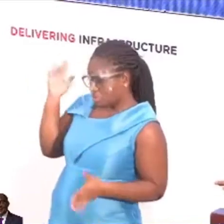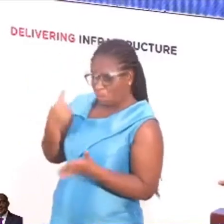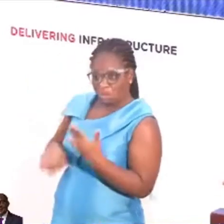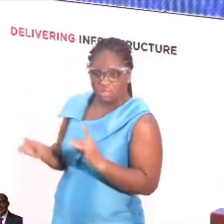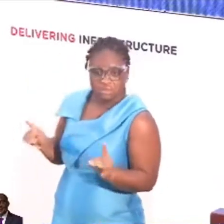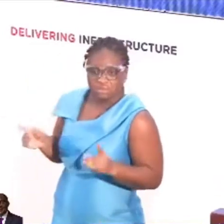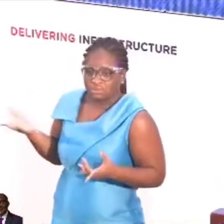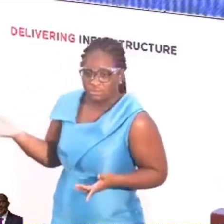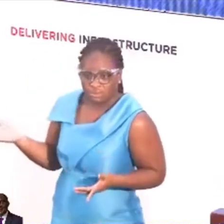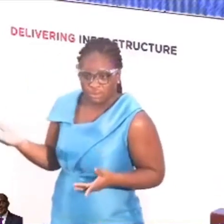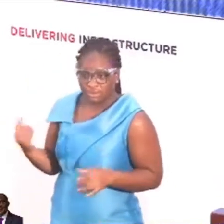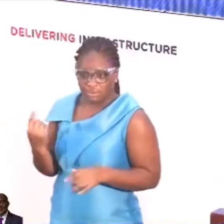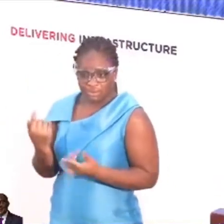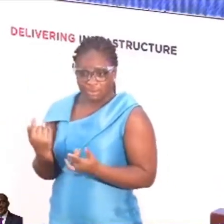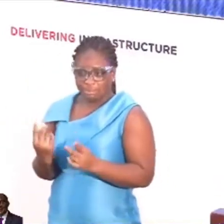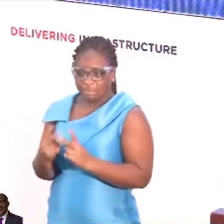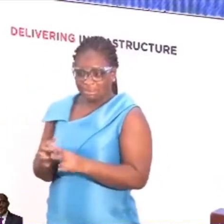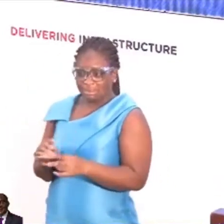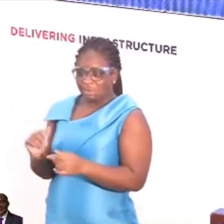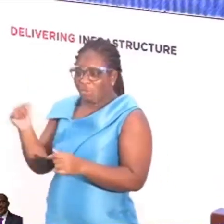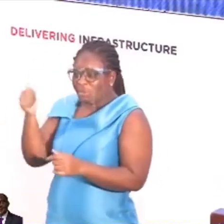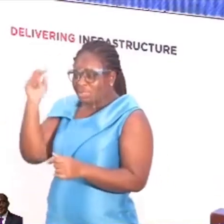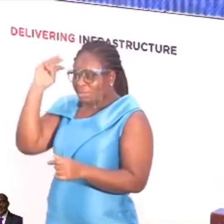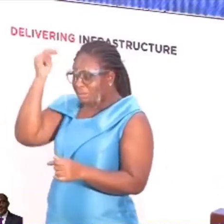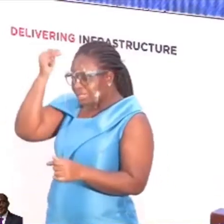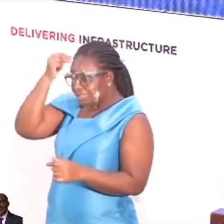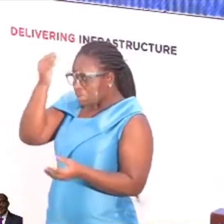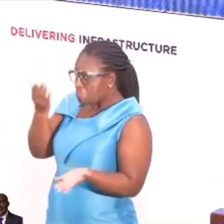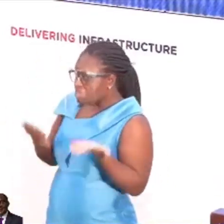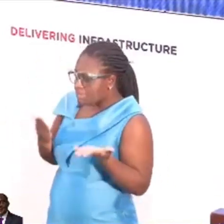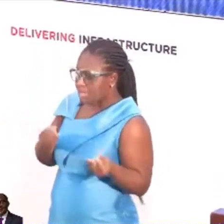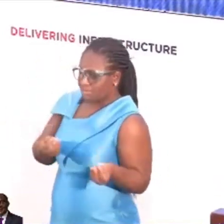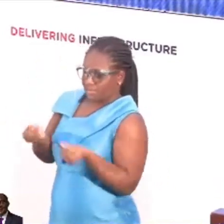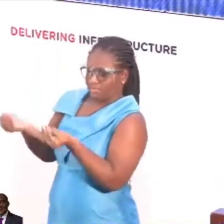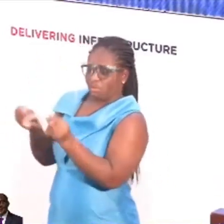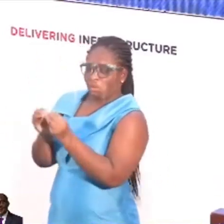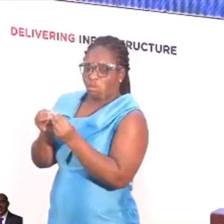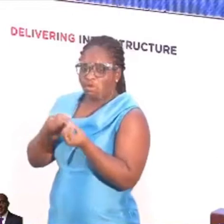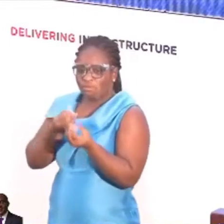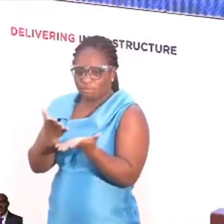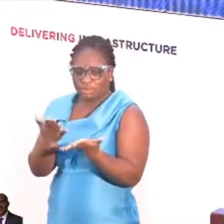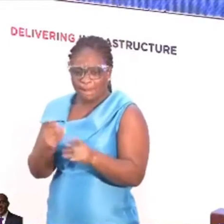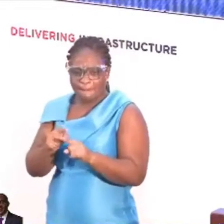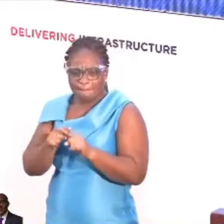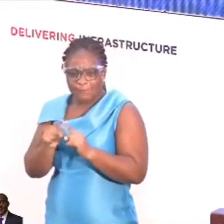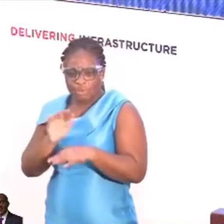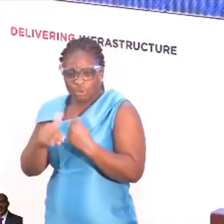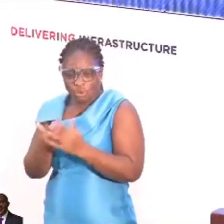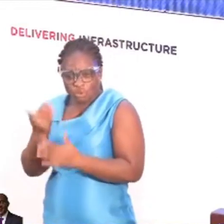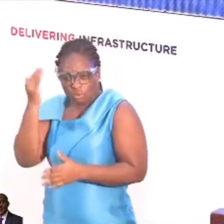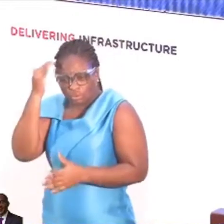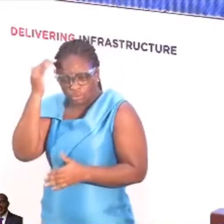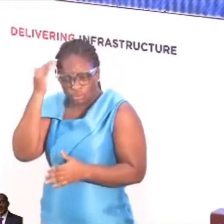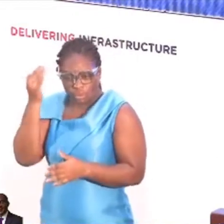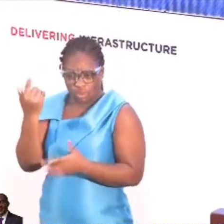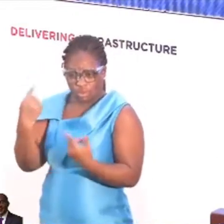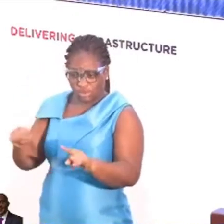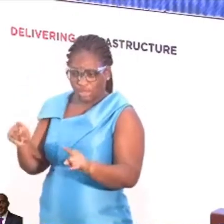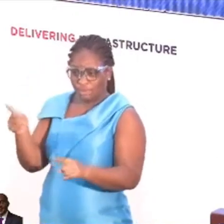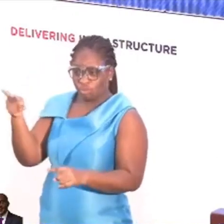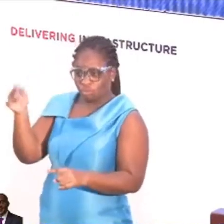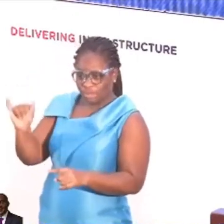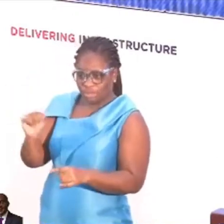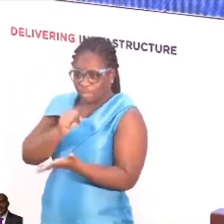say, except for the sector ministers who might have given information. But those of you who recall what happened in Kumasi, I'm